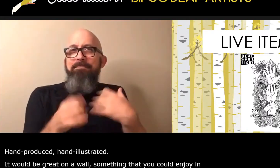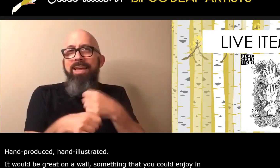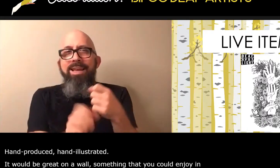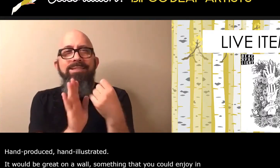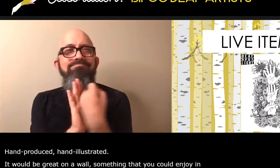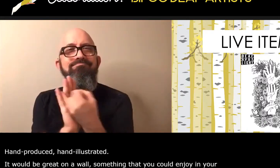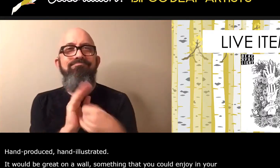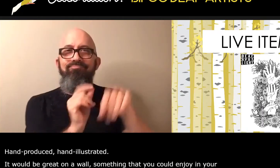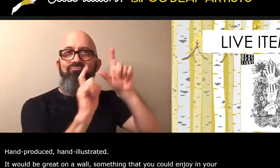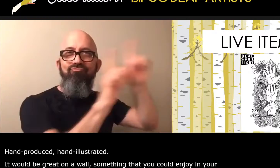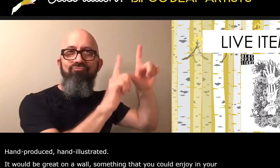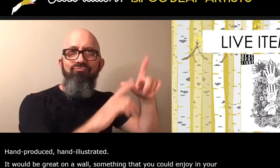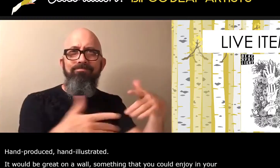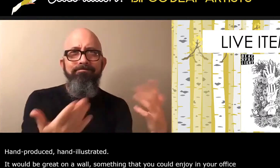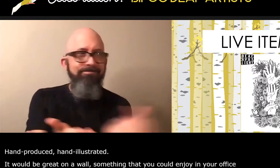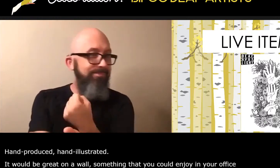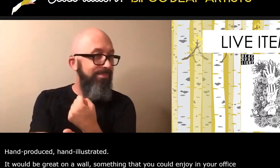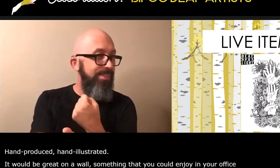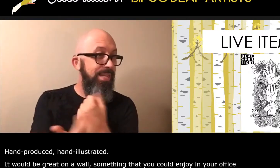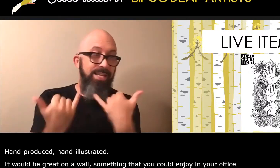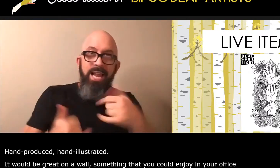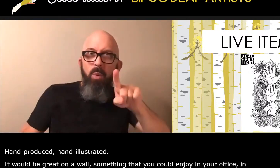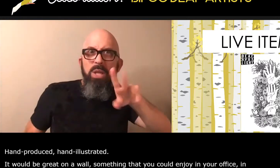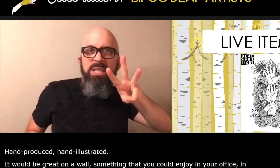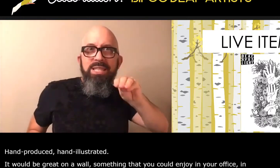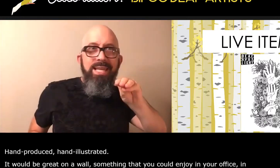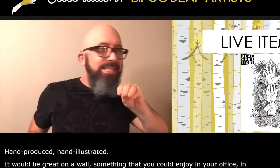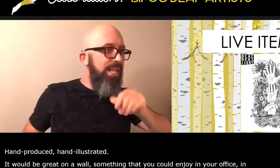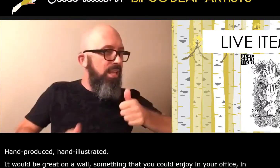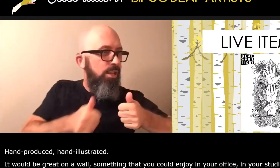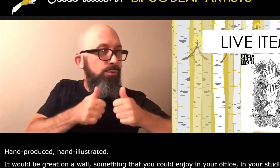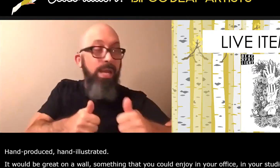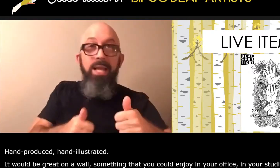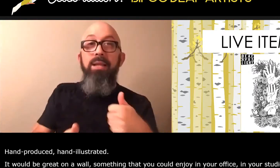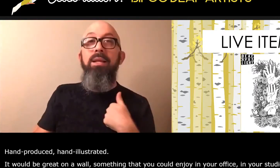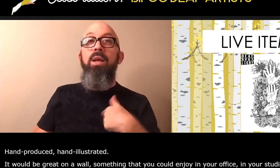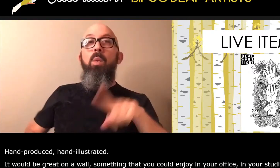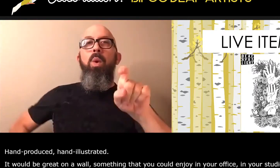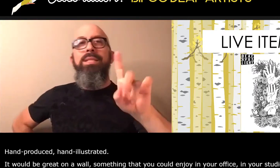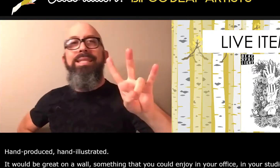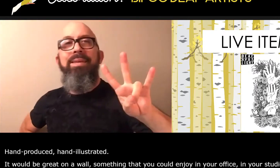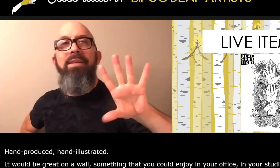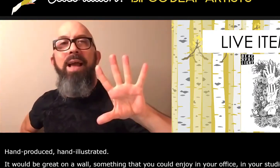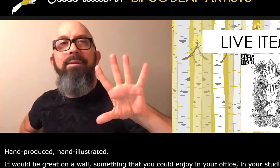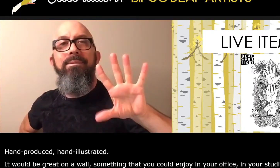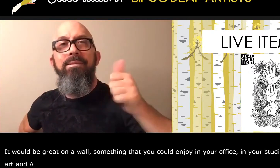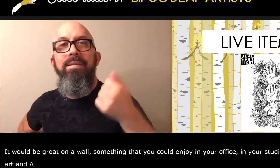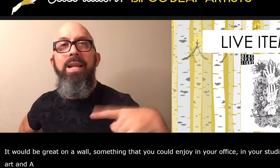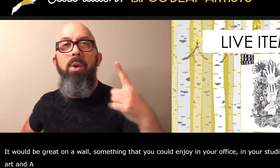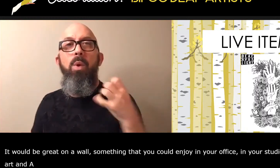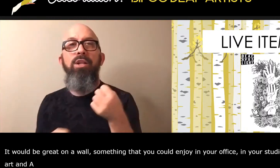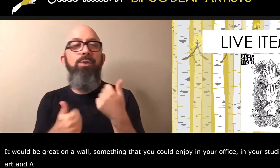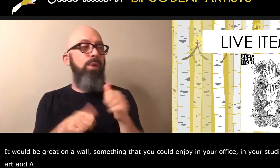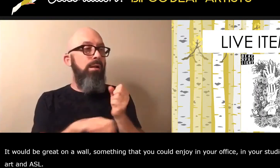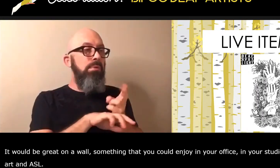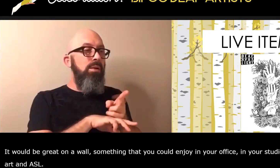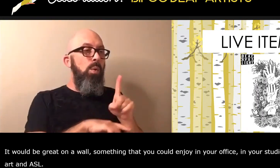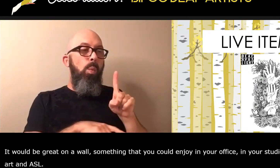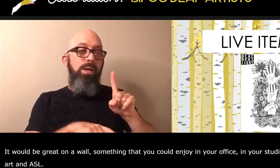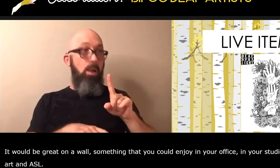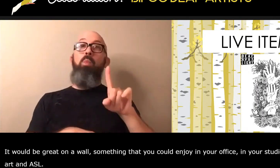studio, and give a sense of deaf art and ASL. We're at 160, fantastic, asking